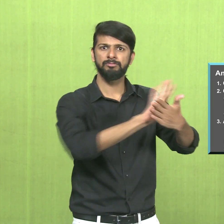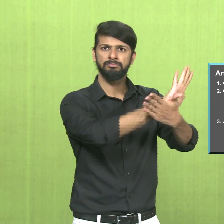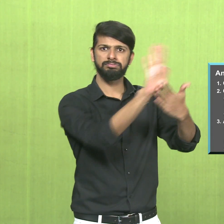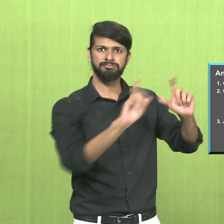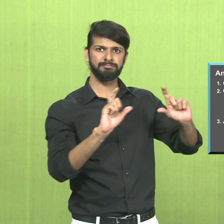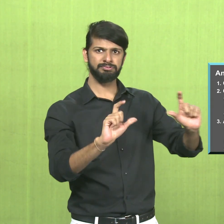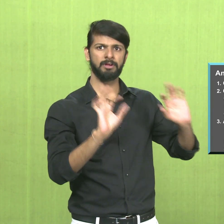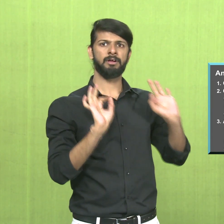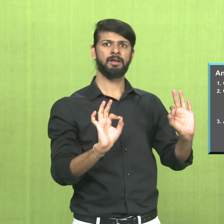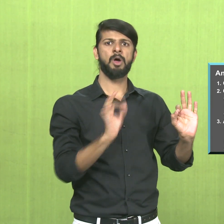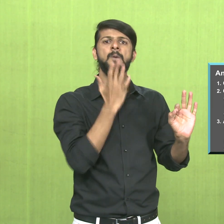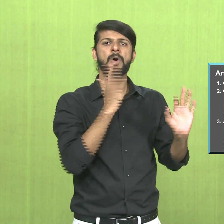little above the work surface.